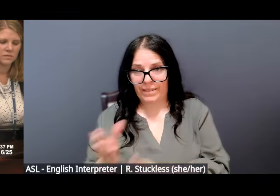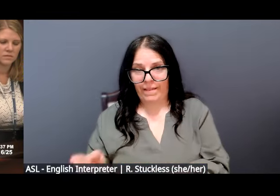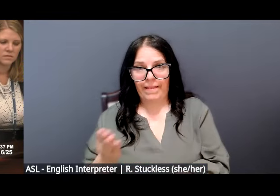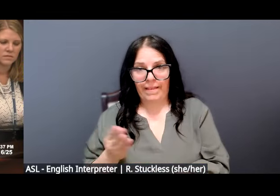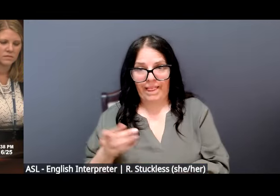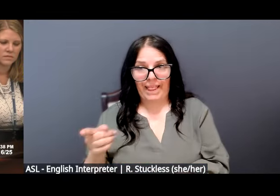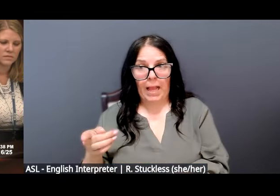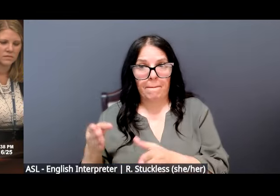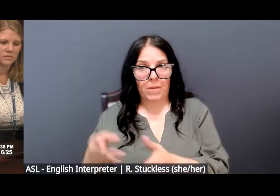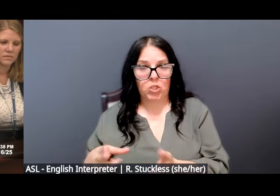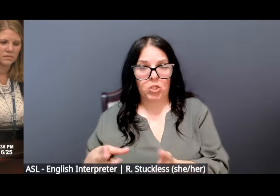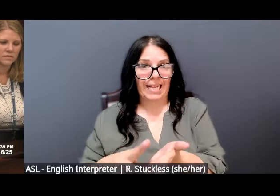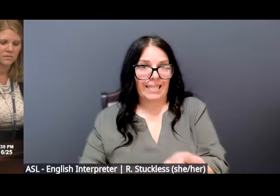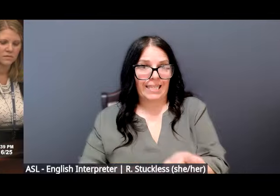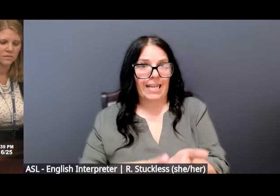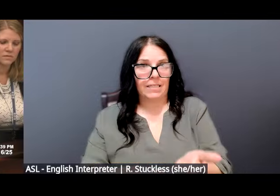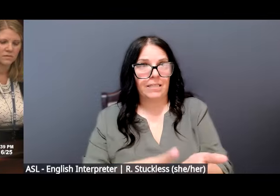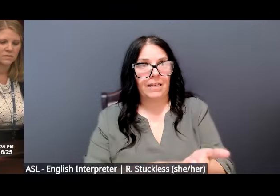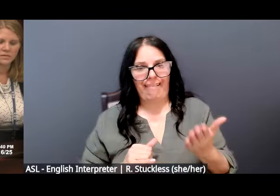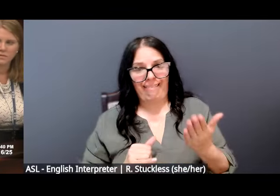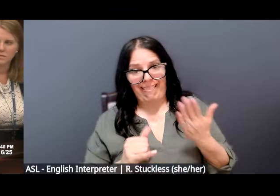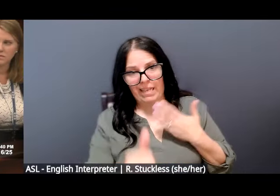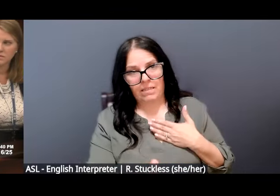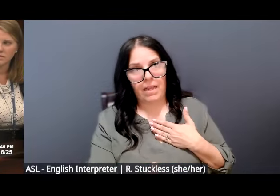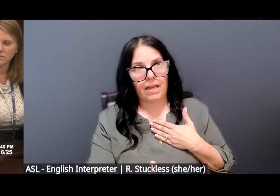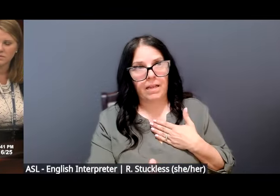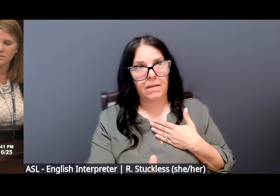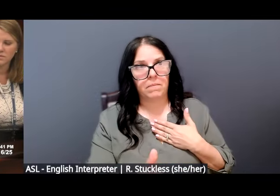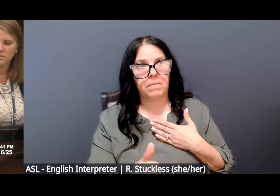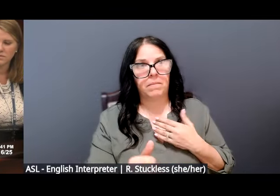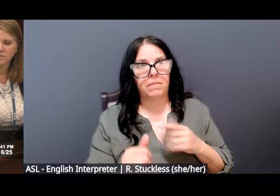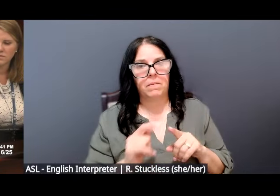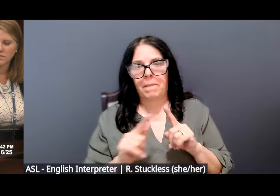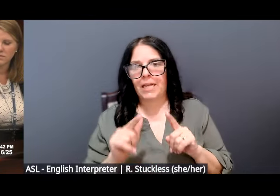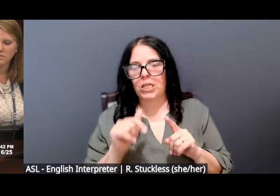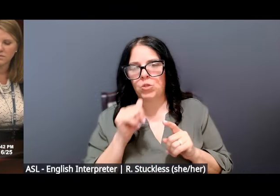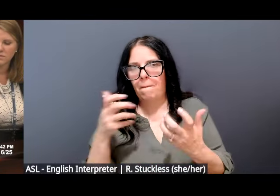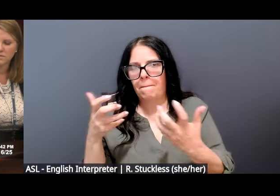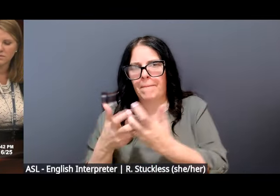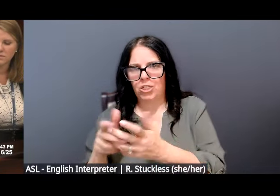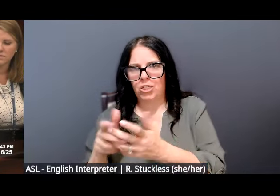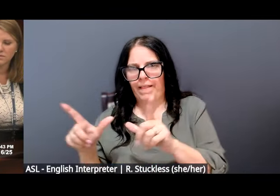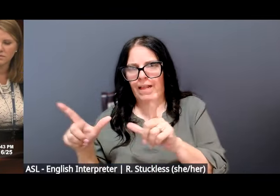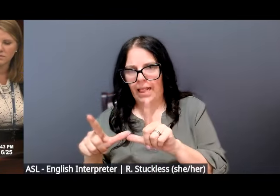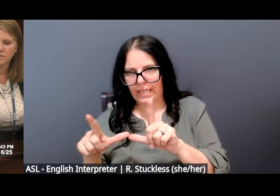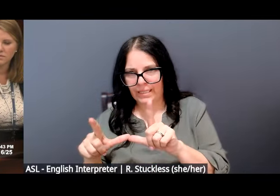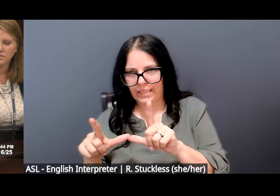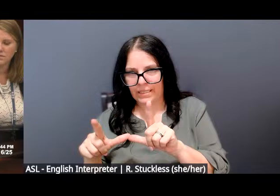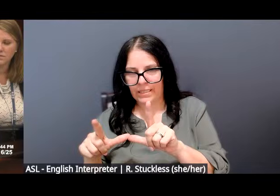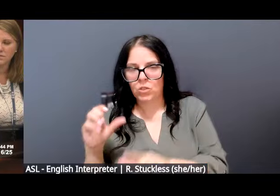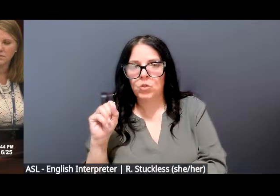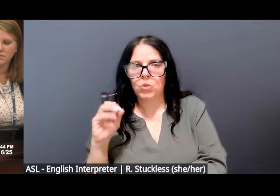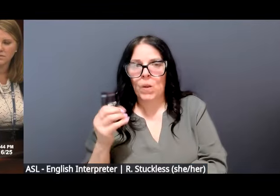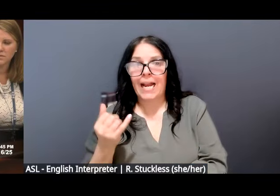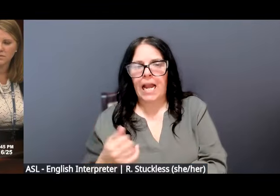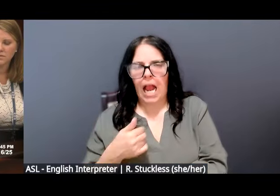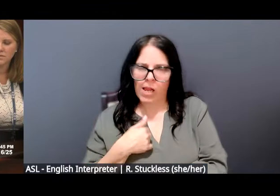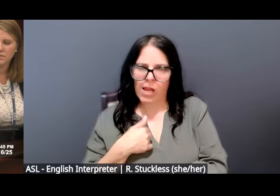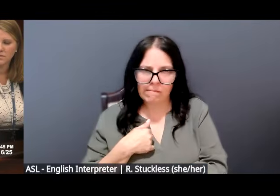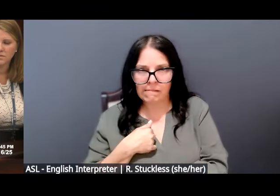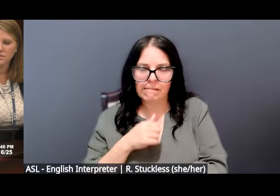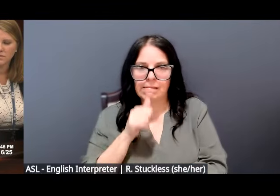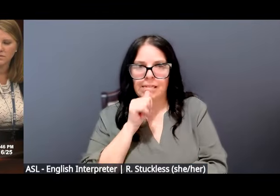drive, they all match each other, but they don't match the license. So what's unclear to me at this very moment is whether is